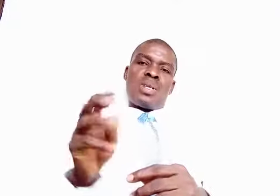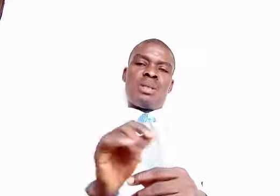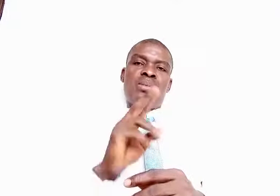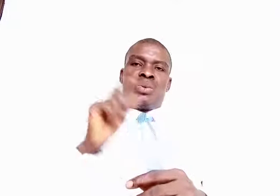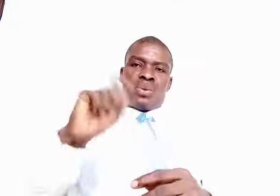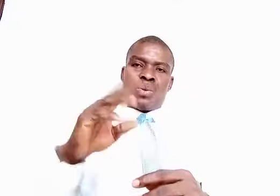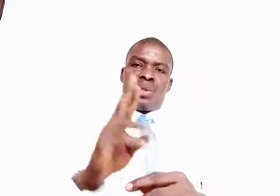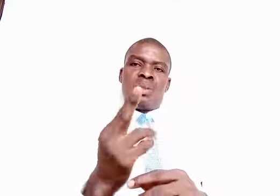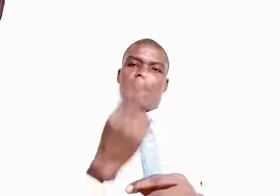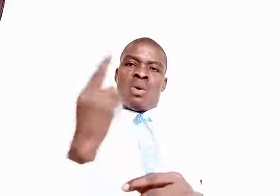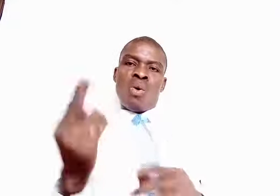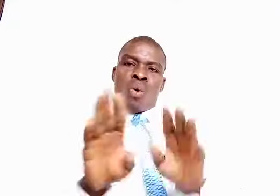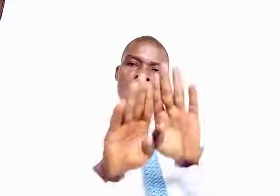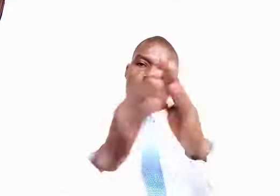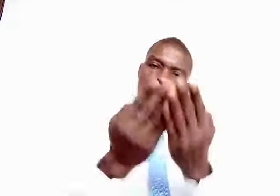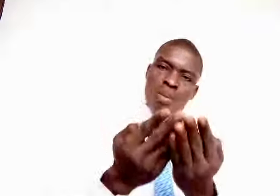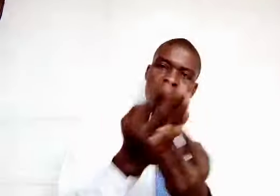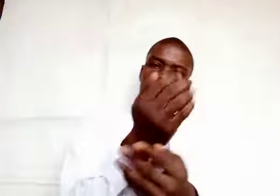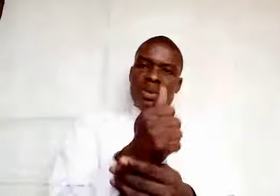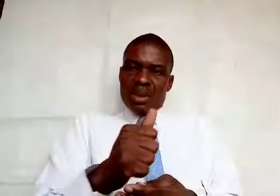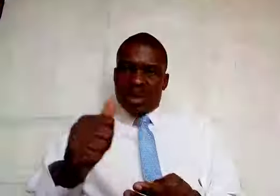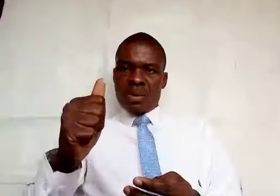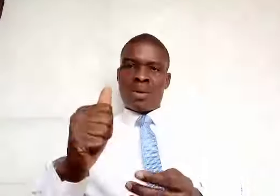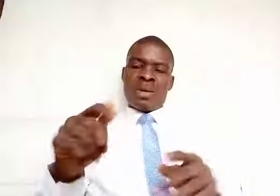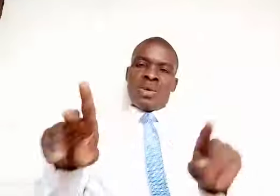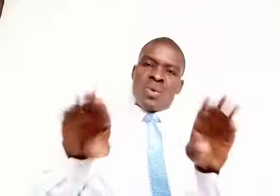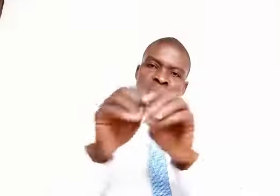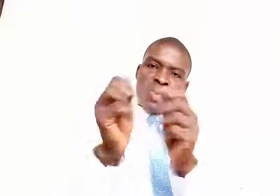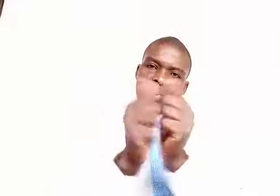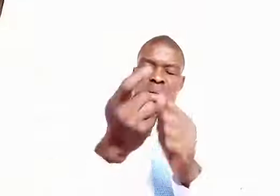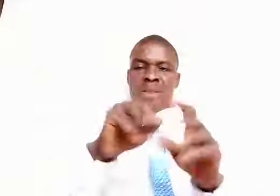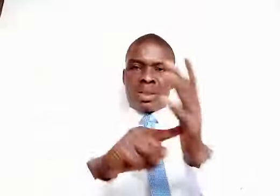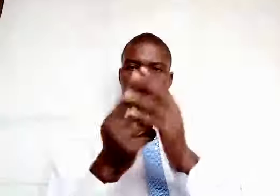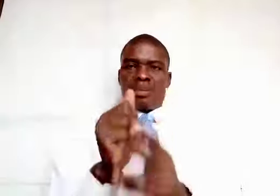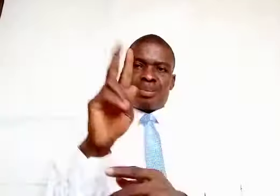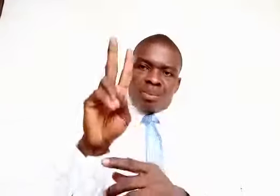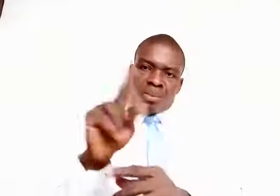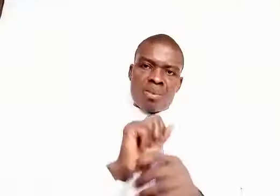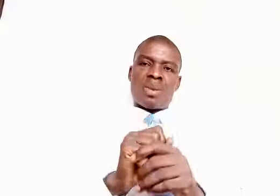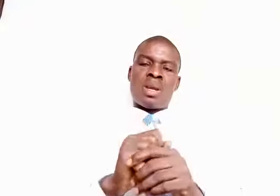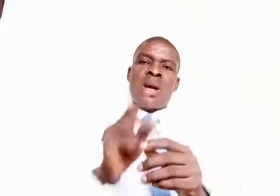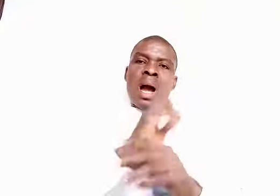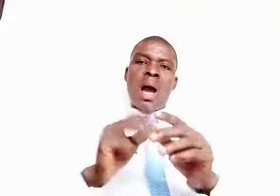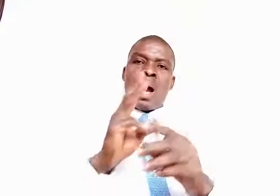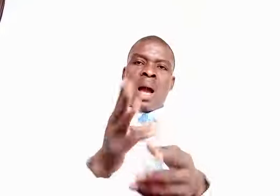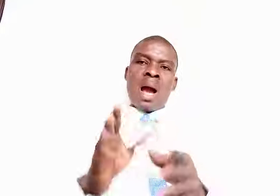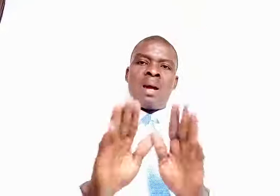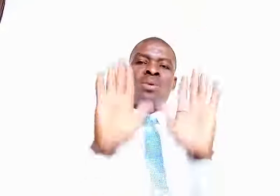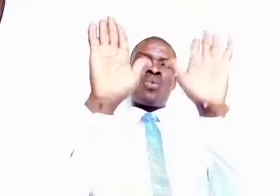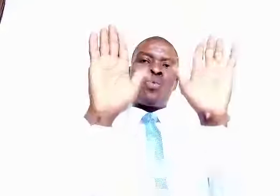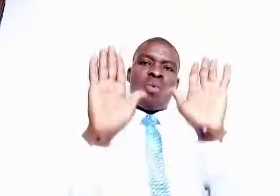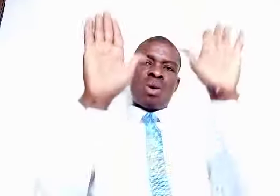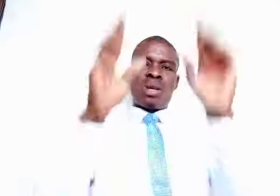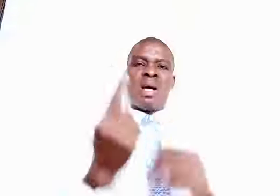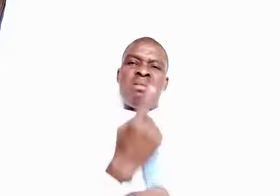Wordsworth opens a poem with this now famous simile: "I wandered lonely as a